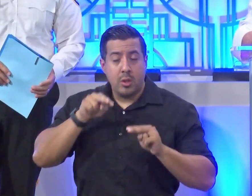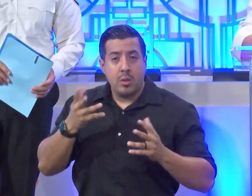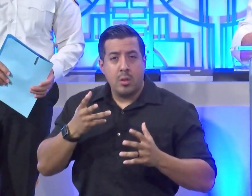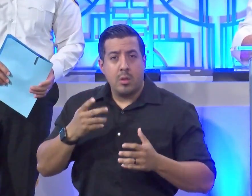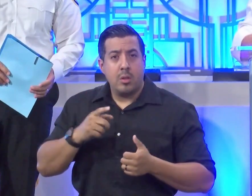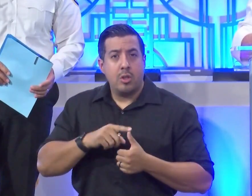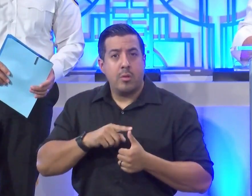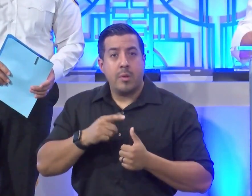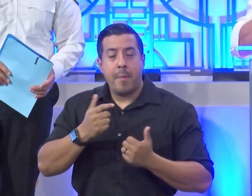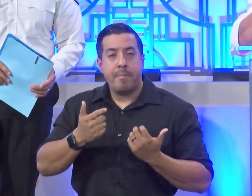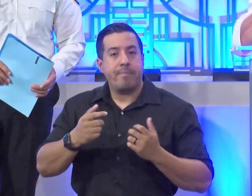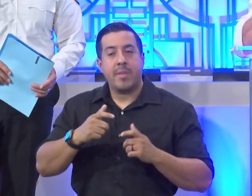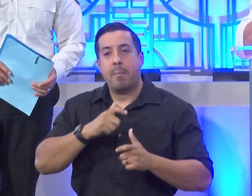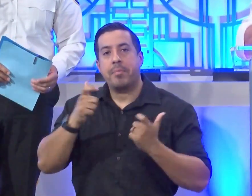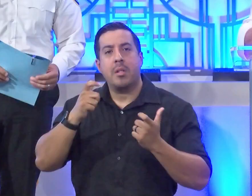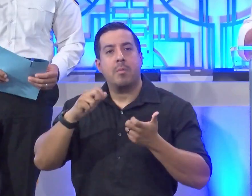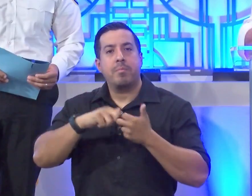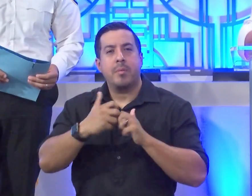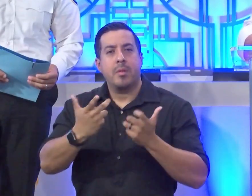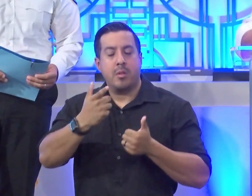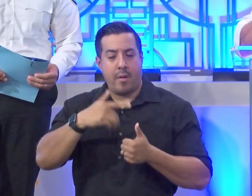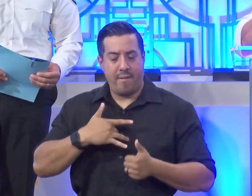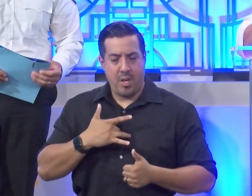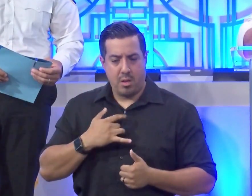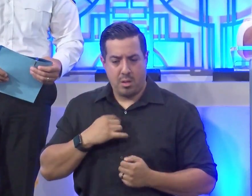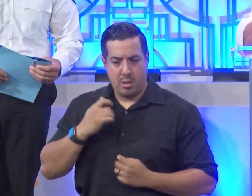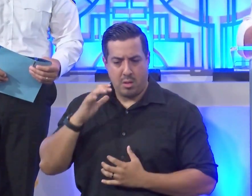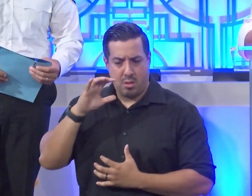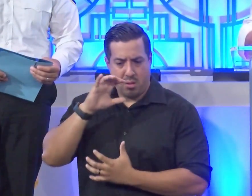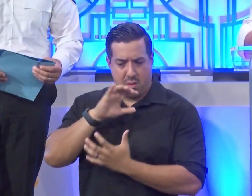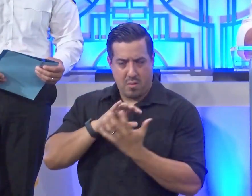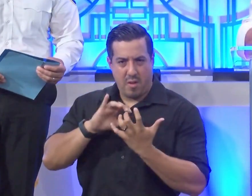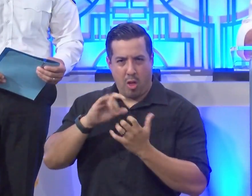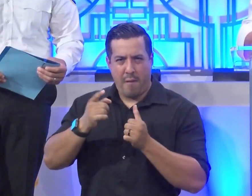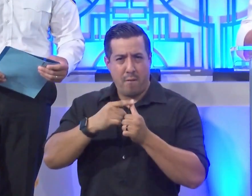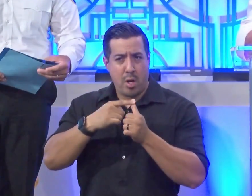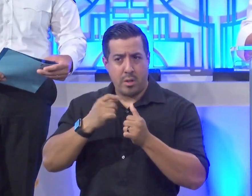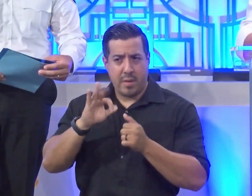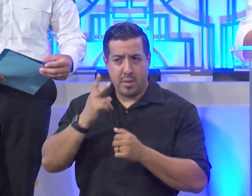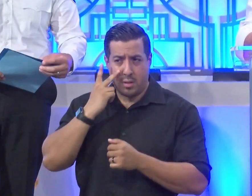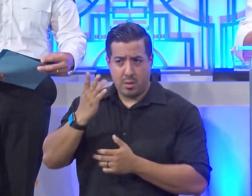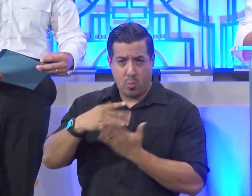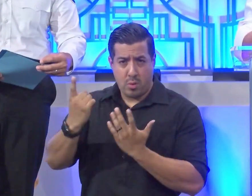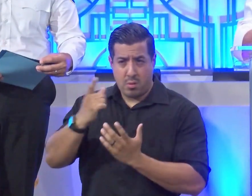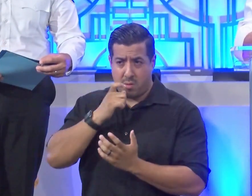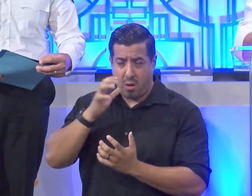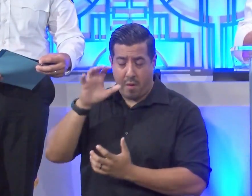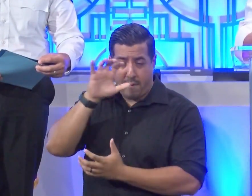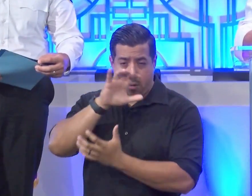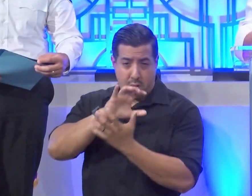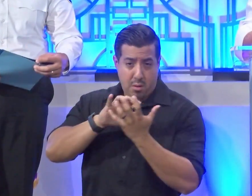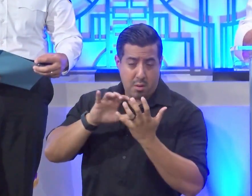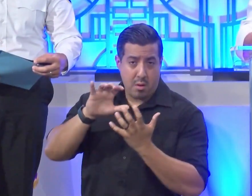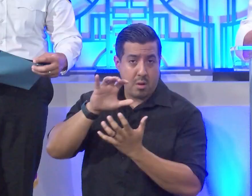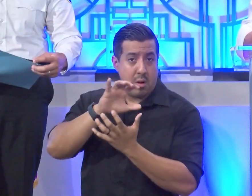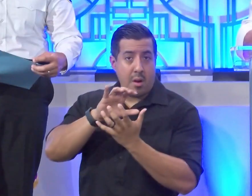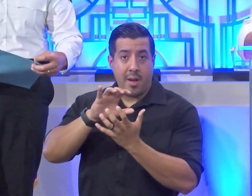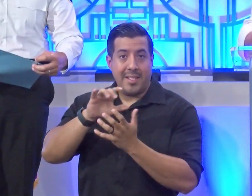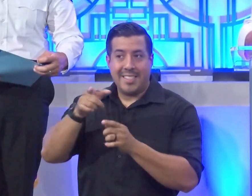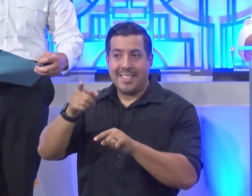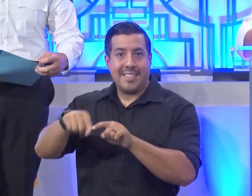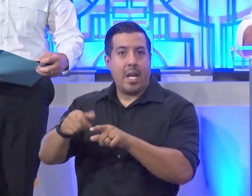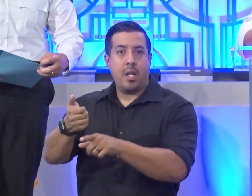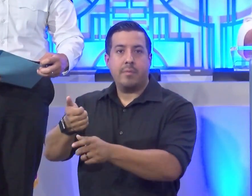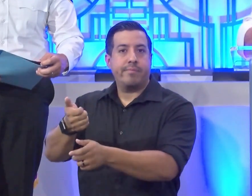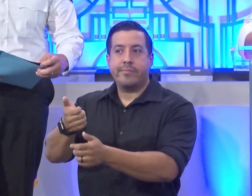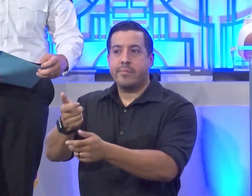two hallmark symptoms are, one, confusion. Often the first symptom is somebody gets confused, which means they are no longer able to take care of